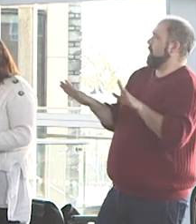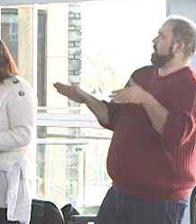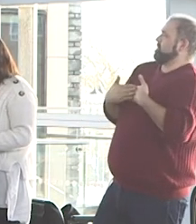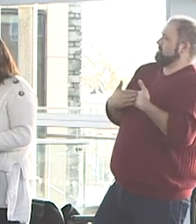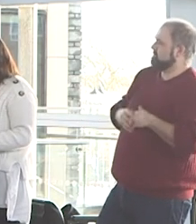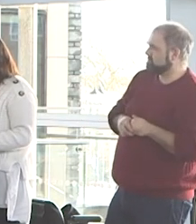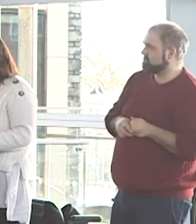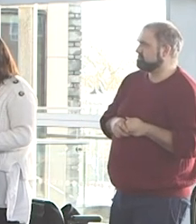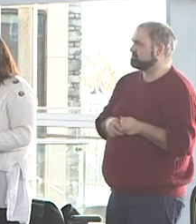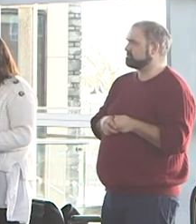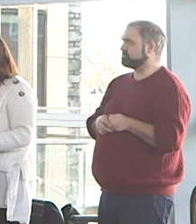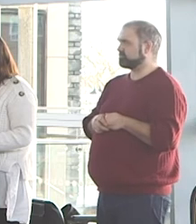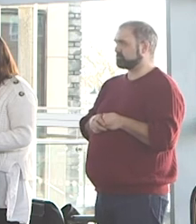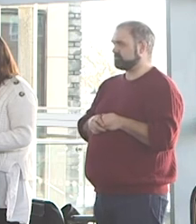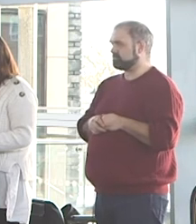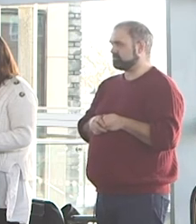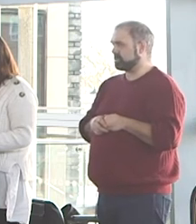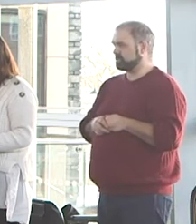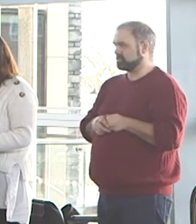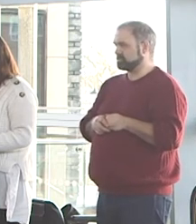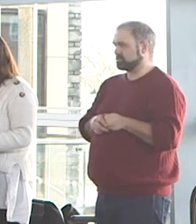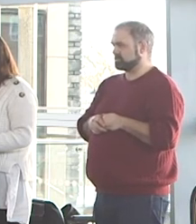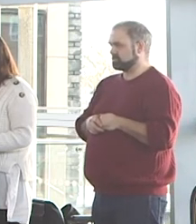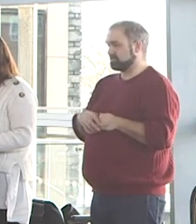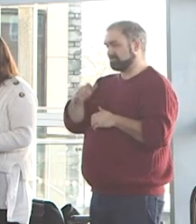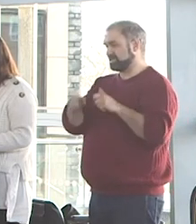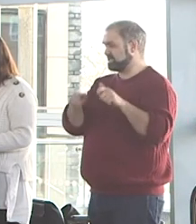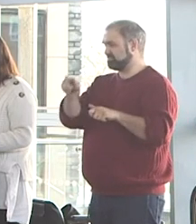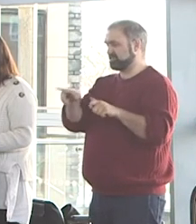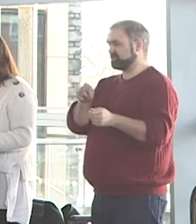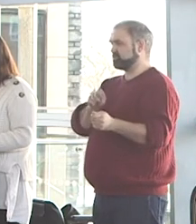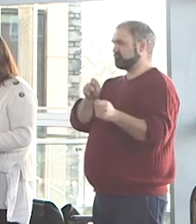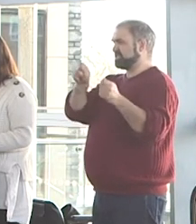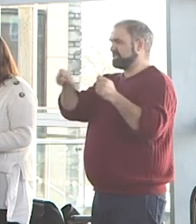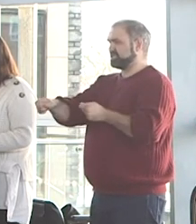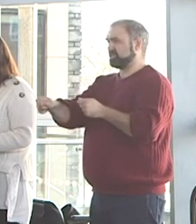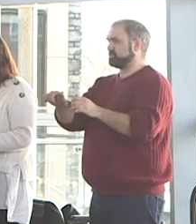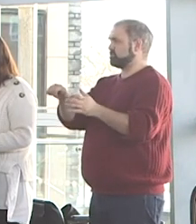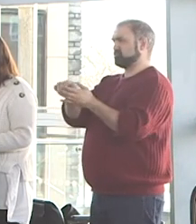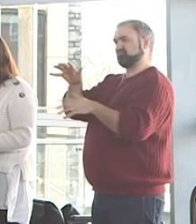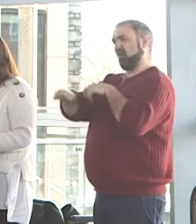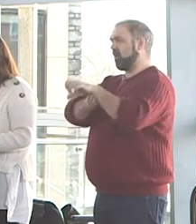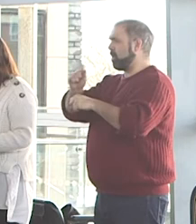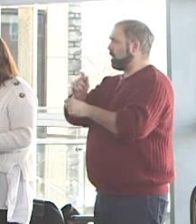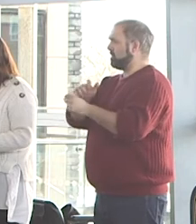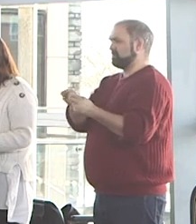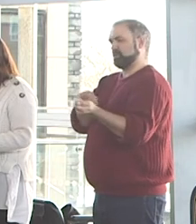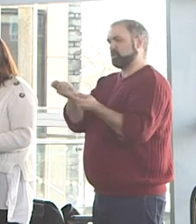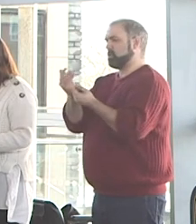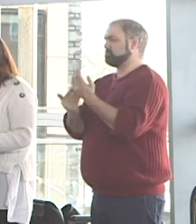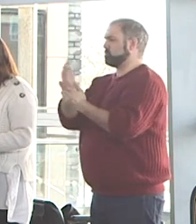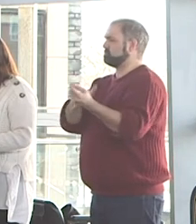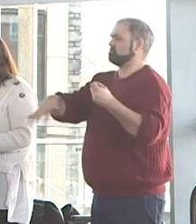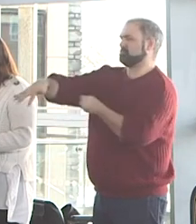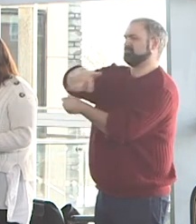The post-Nas accommodation appears to be a violent transition for the participants as they struggle to cope with new surroundings, which are